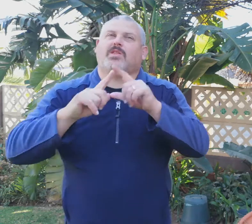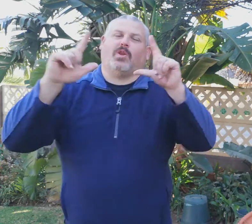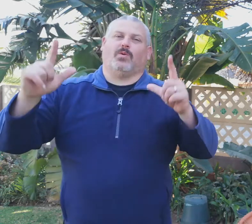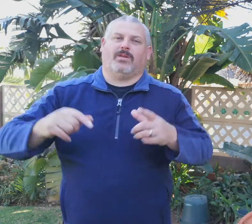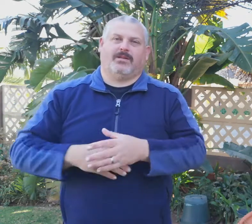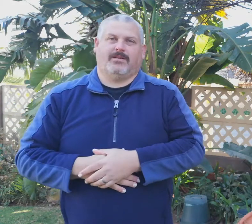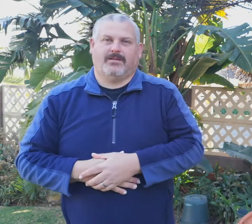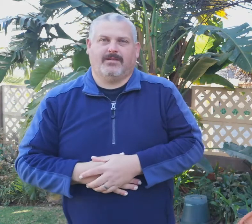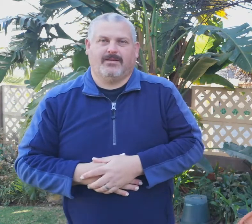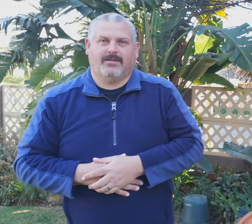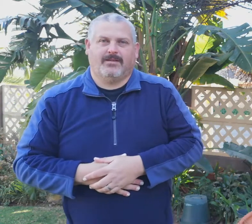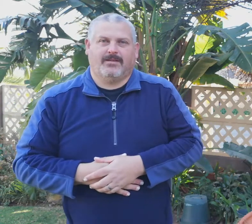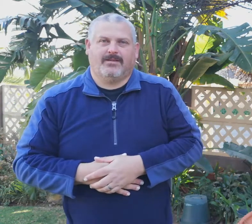Thank the Lord.